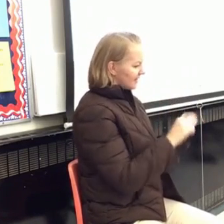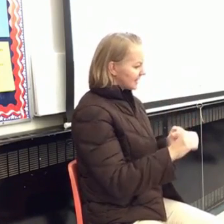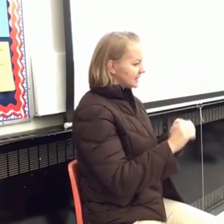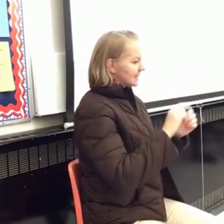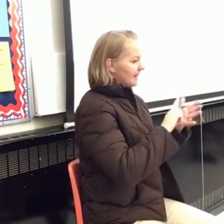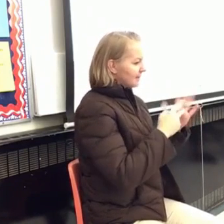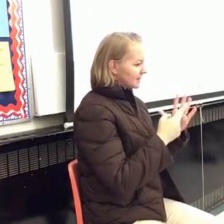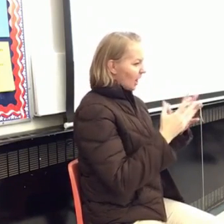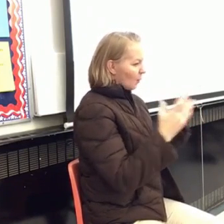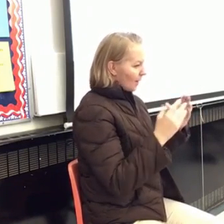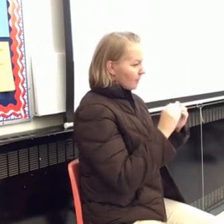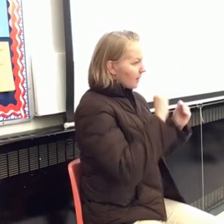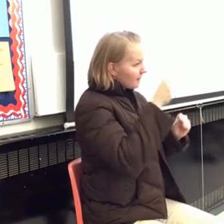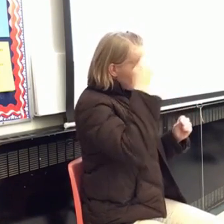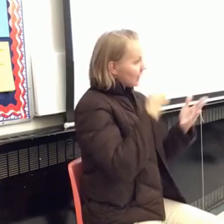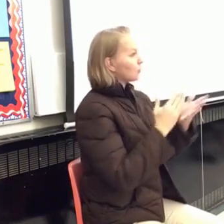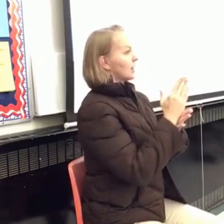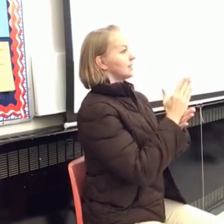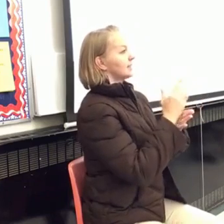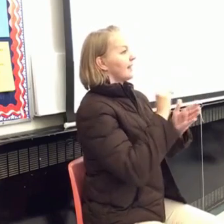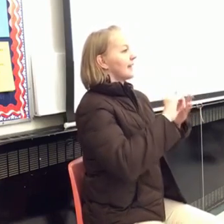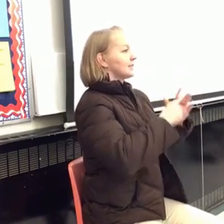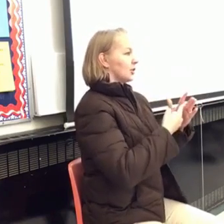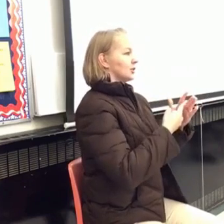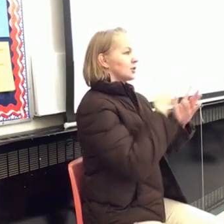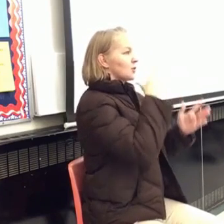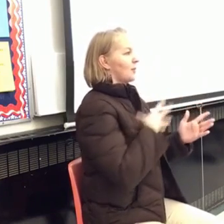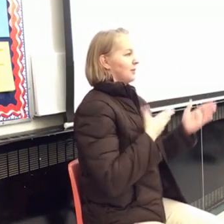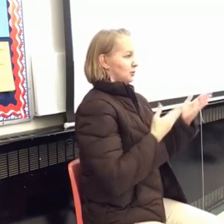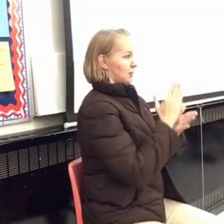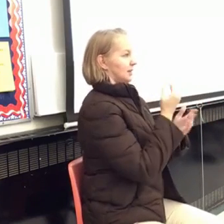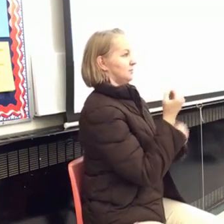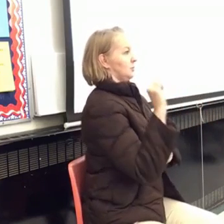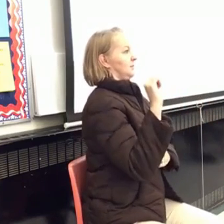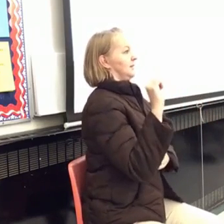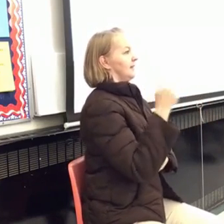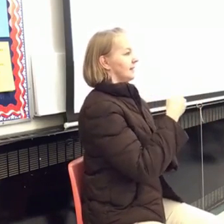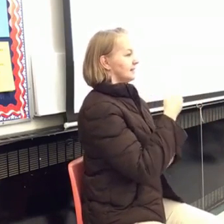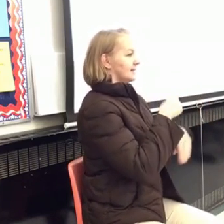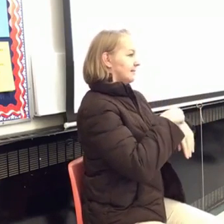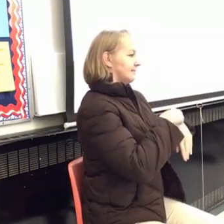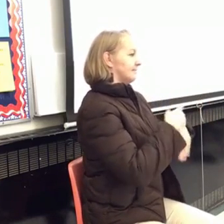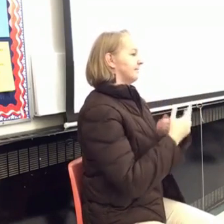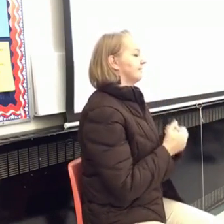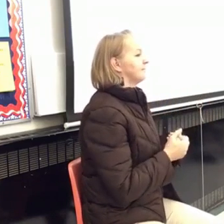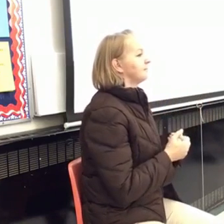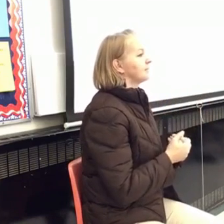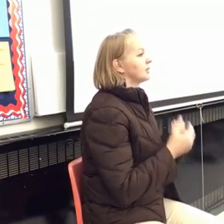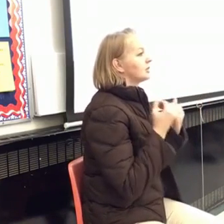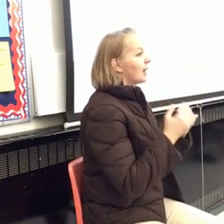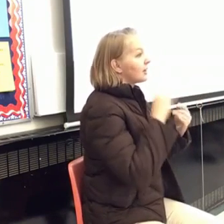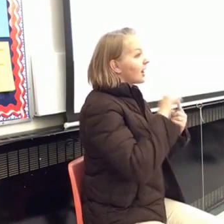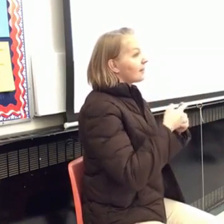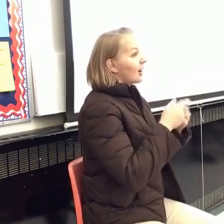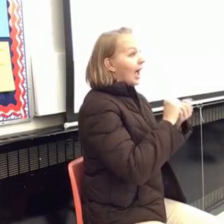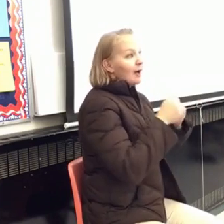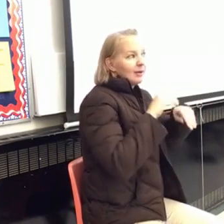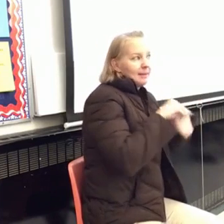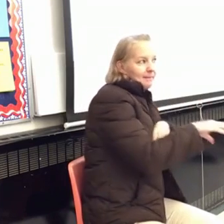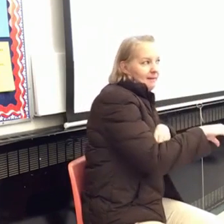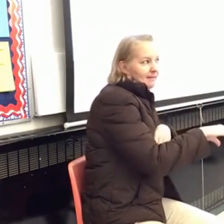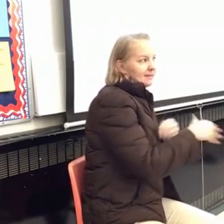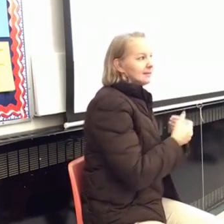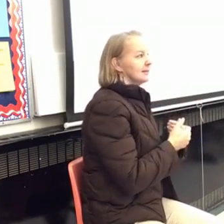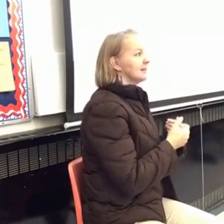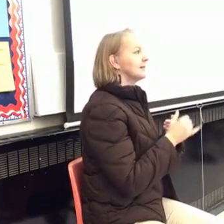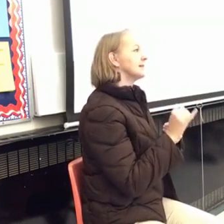more political rights as well, which is what begins the women's rights movement during this time. Now, when we talk about the impact of this is going to be kind of like